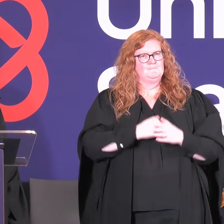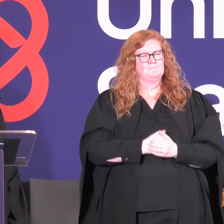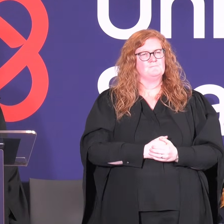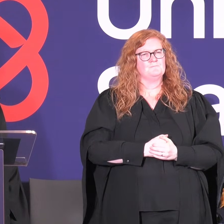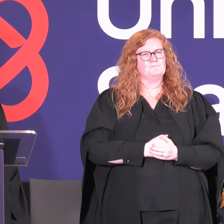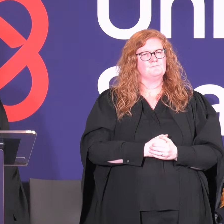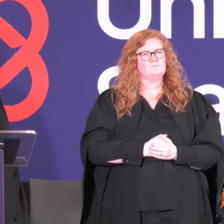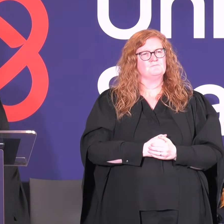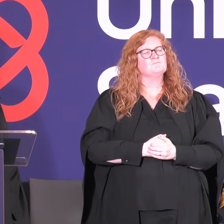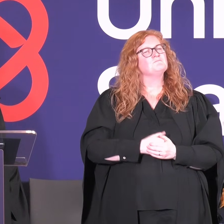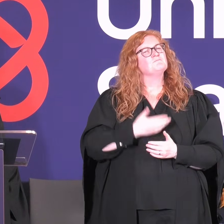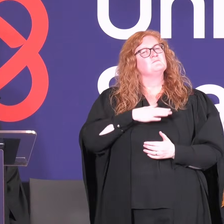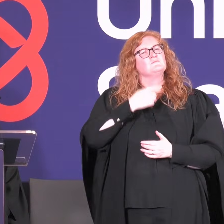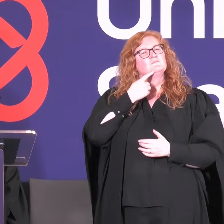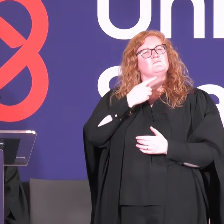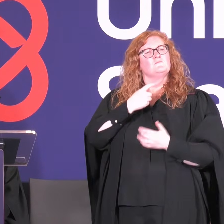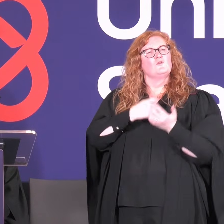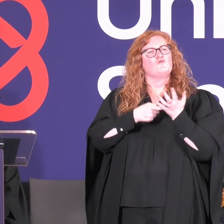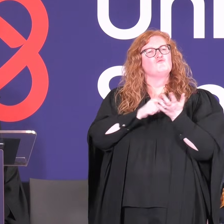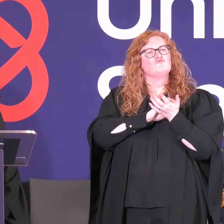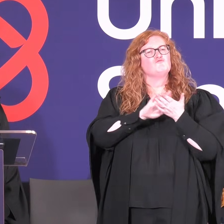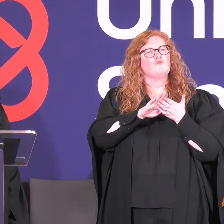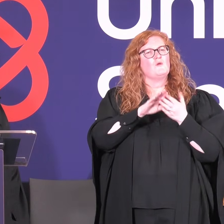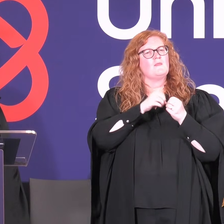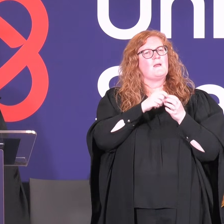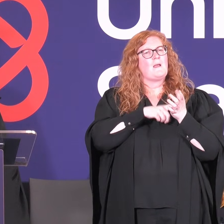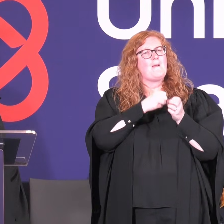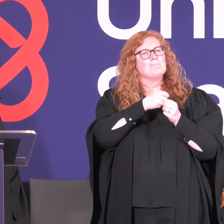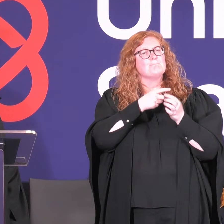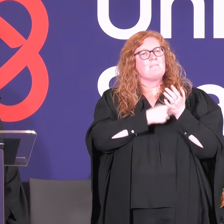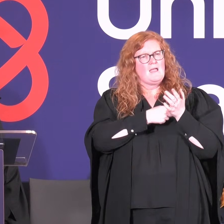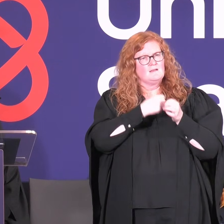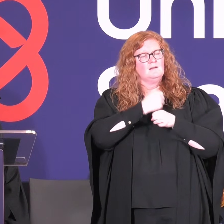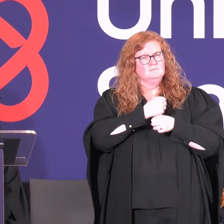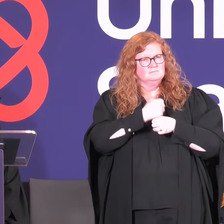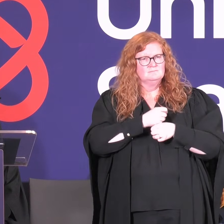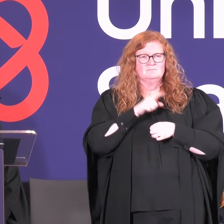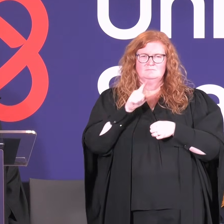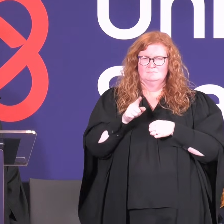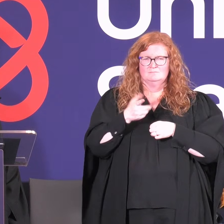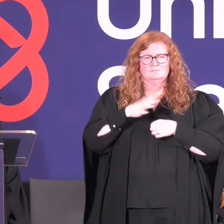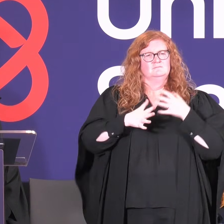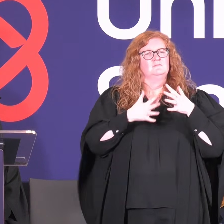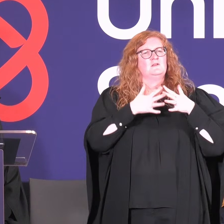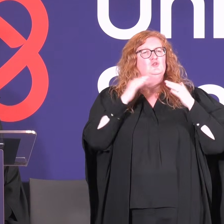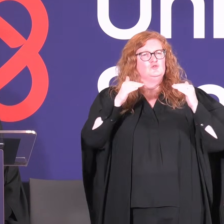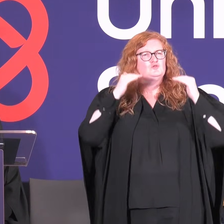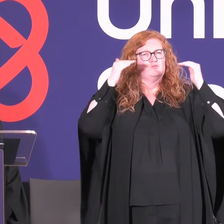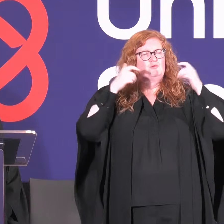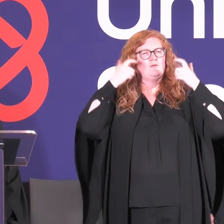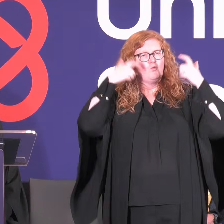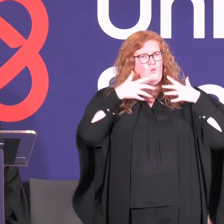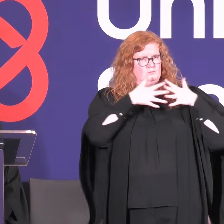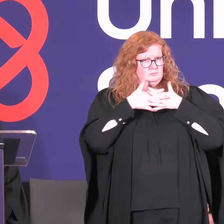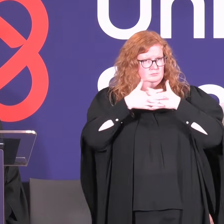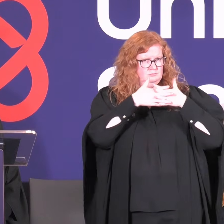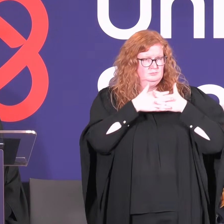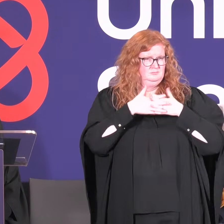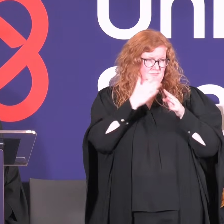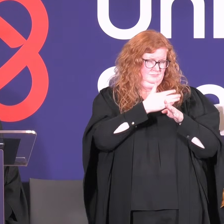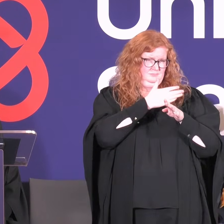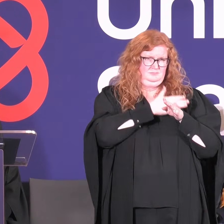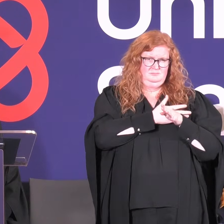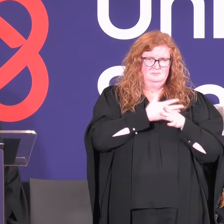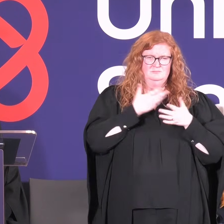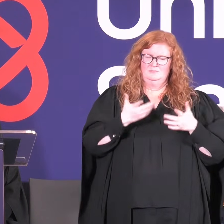I want to leave you with the words of Ruth Bader Ginsburg, former Associate Justice of the United States Supreme Court and a tireless advocate